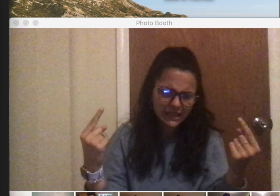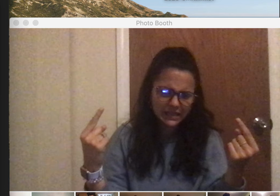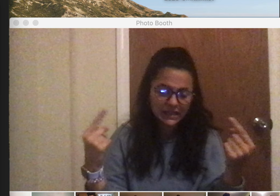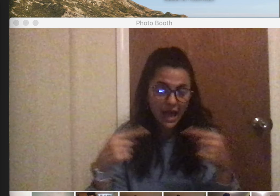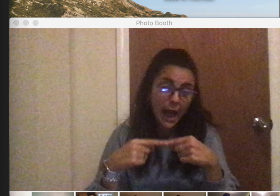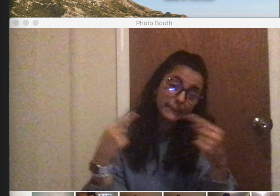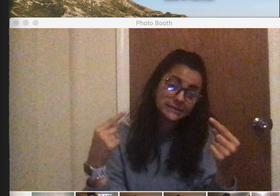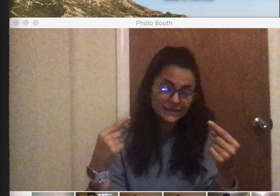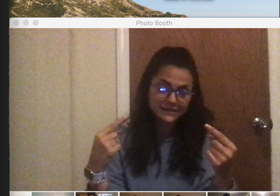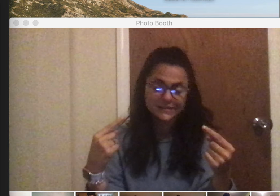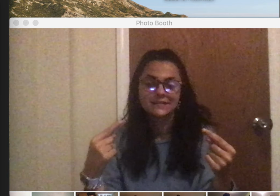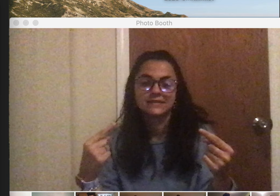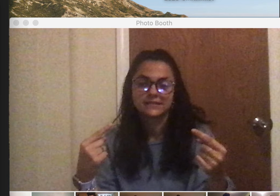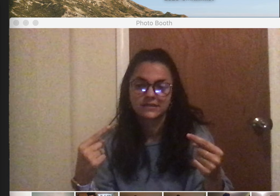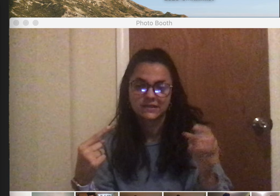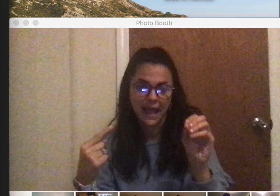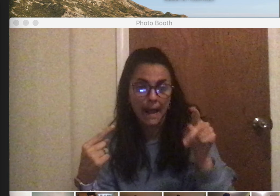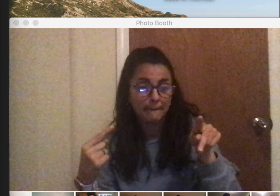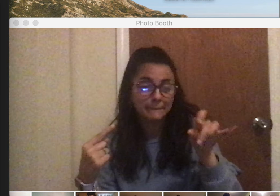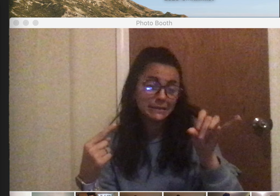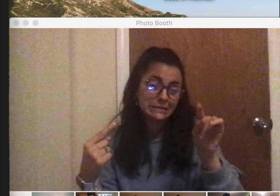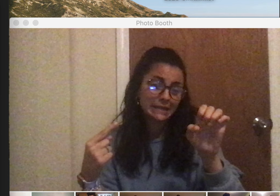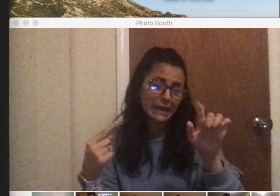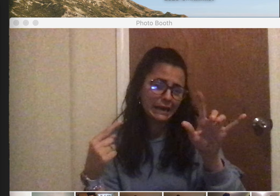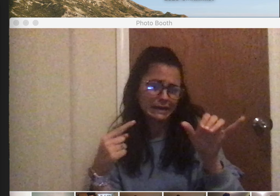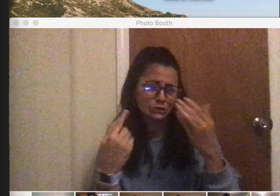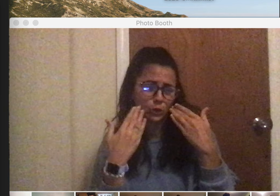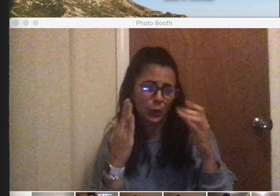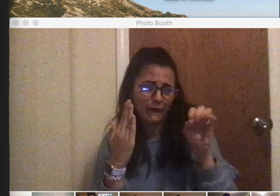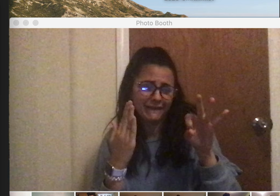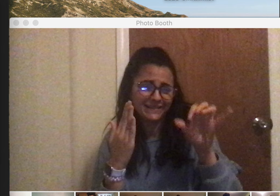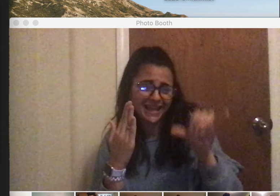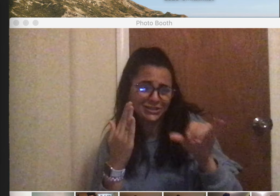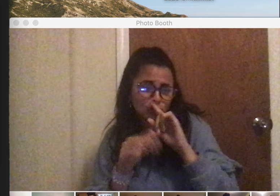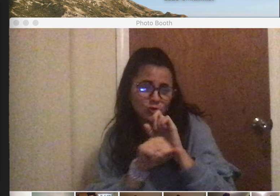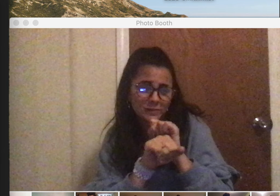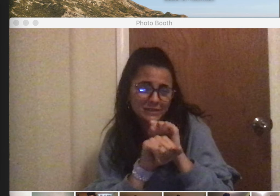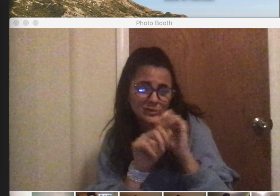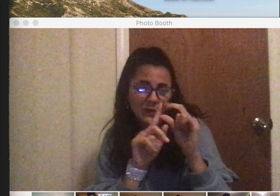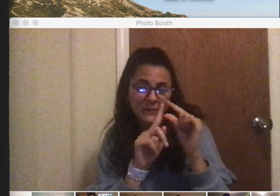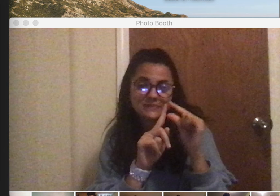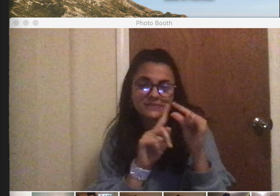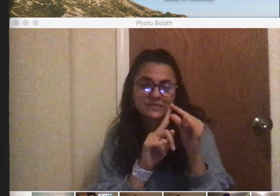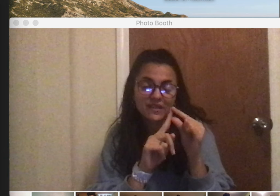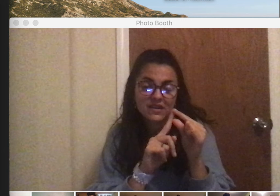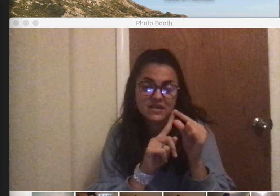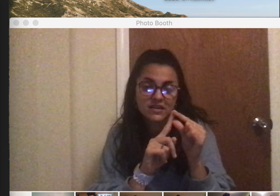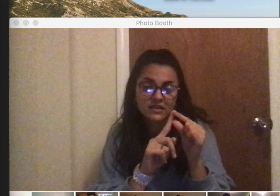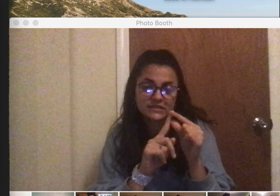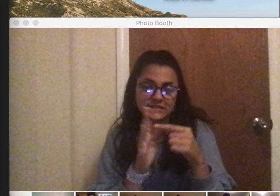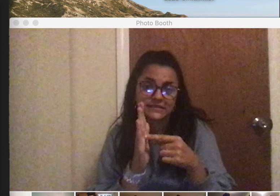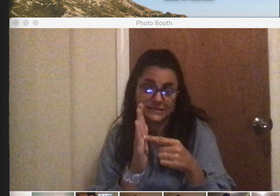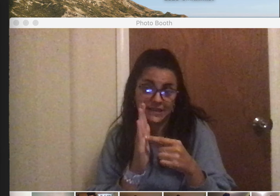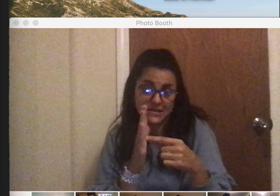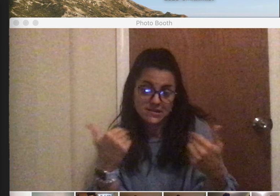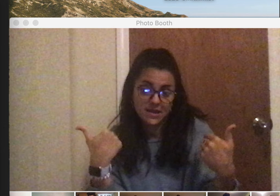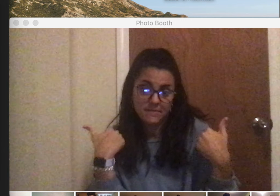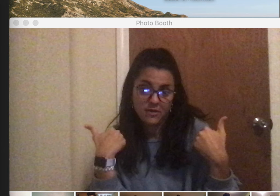Opposite, what we could have here is if we already have, let's say we have, actually, let's make it